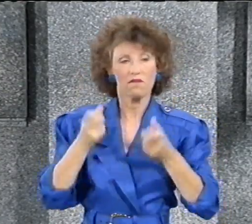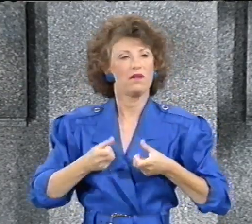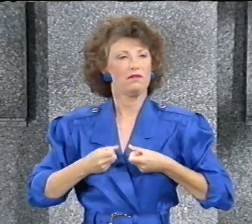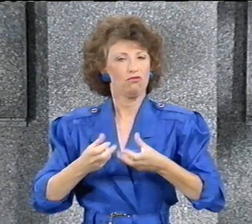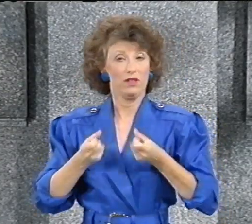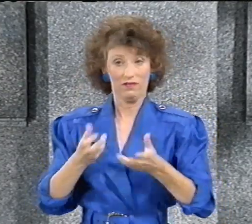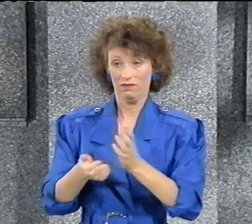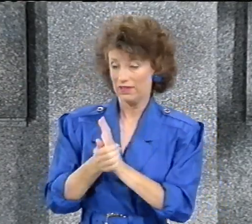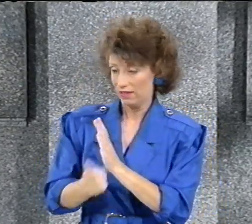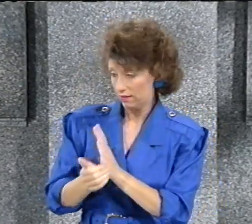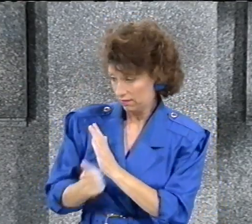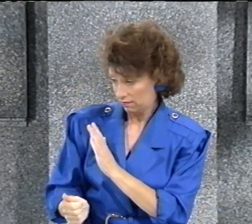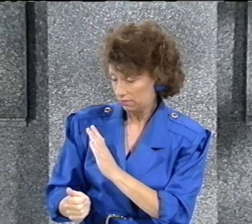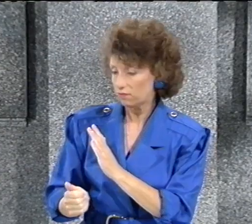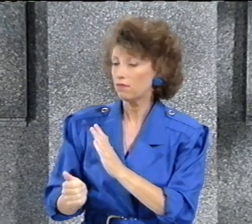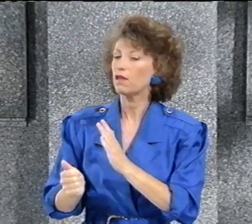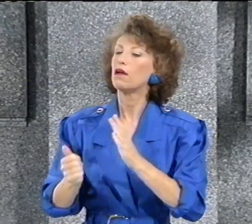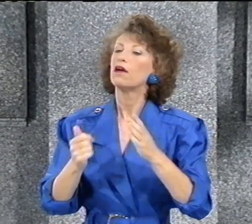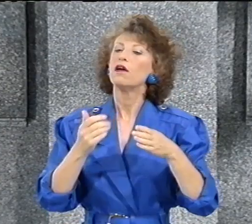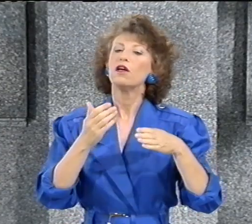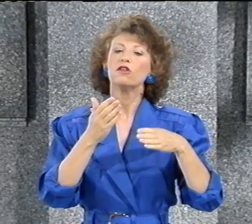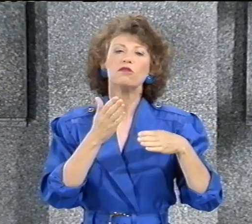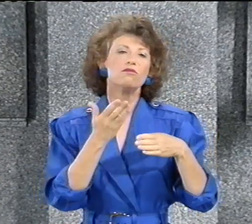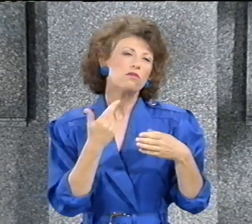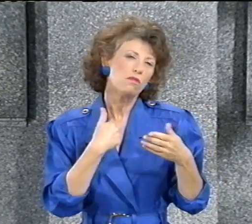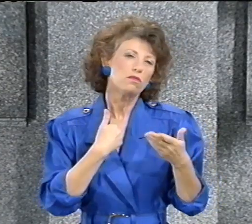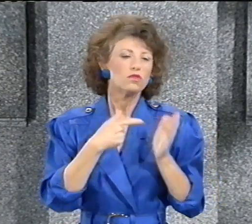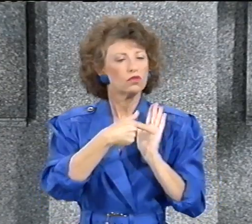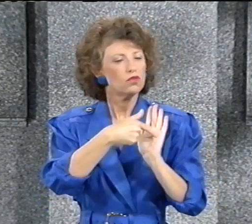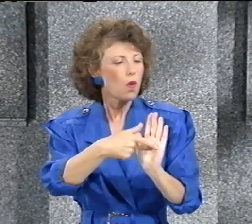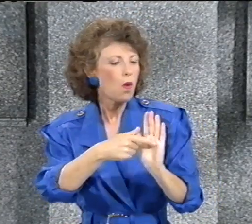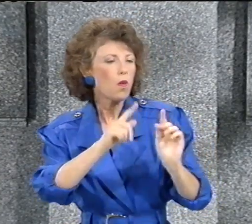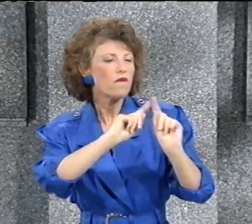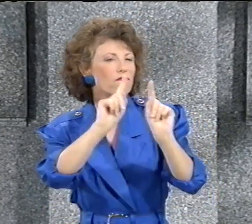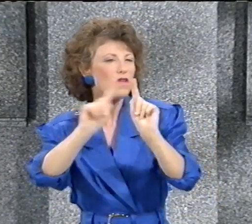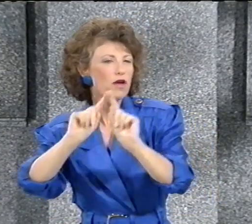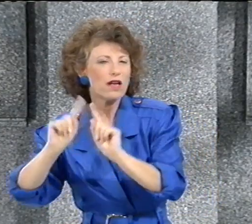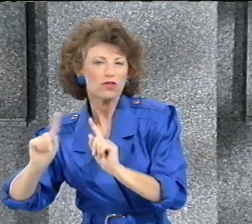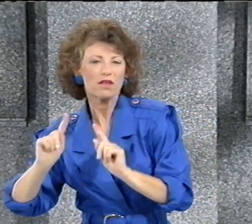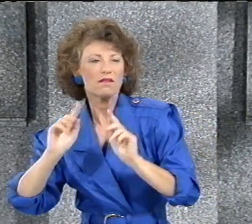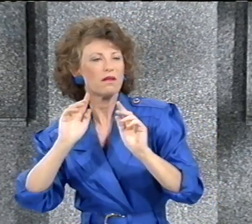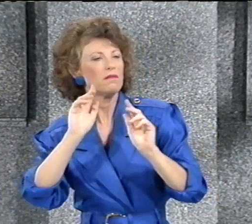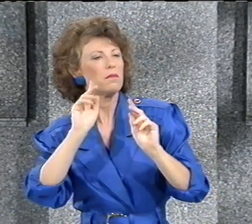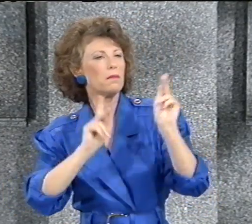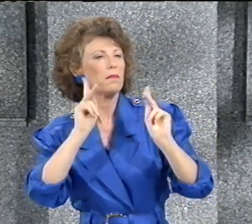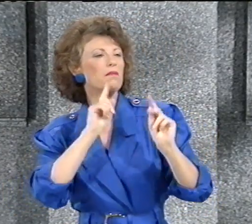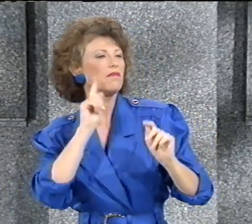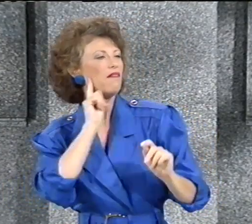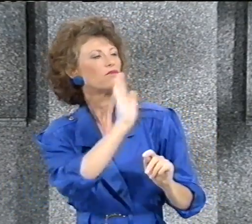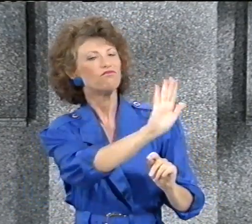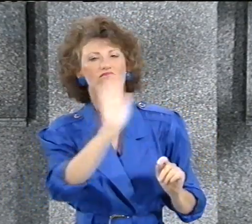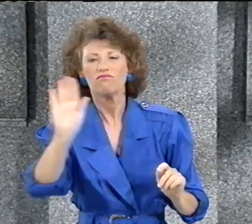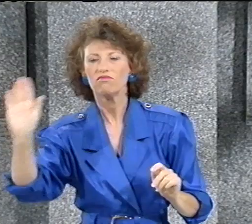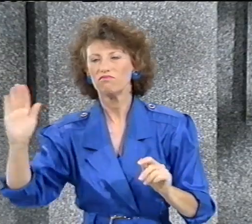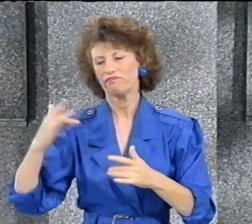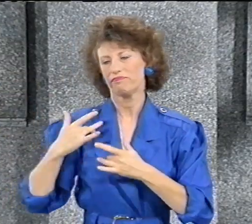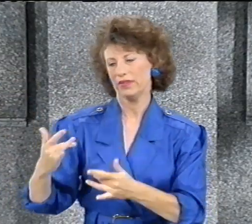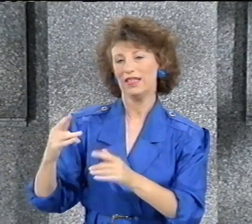improve your skills in both receptive and expressive fingerspelling. And you'll also get a look at variations in hand shapes